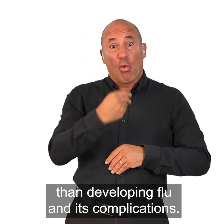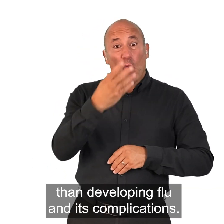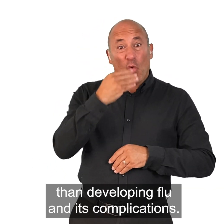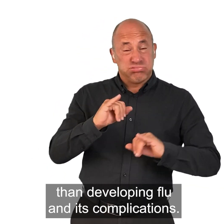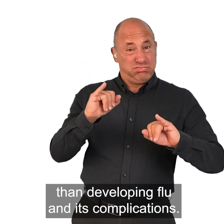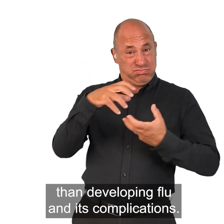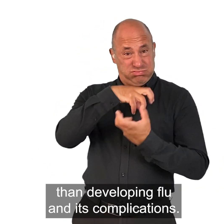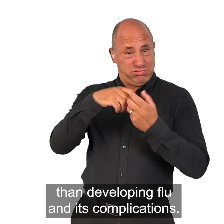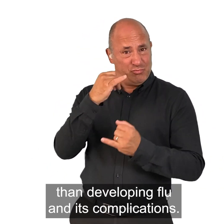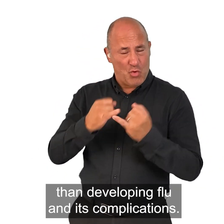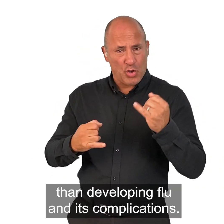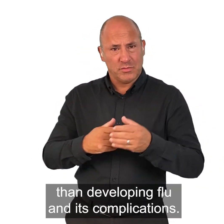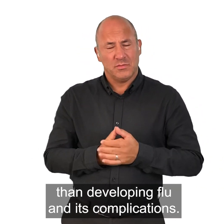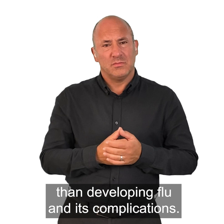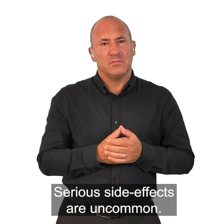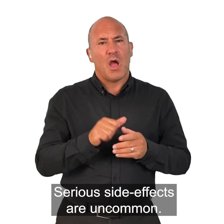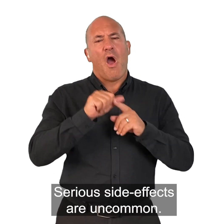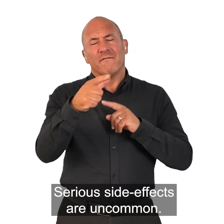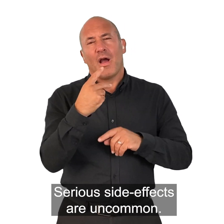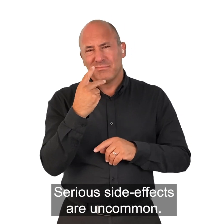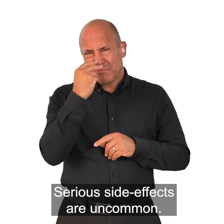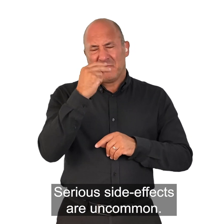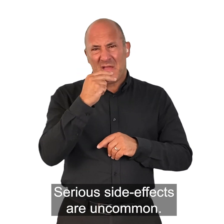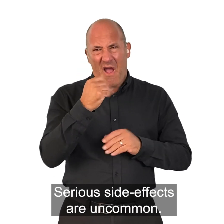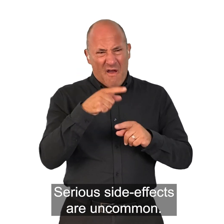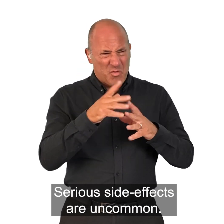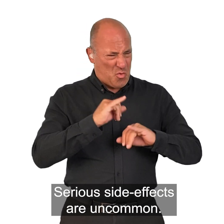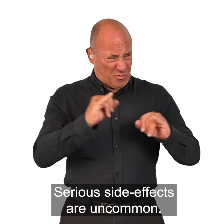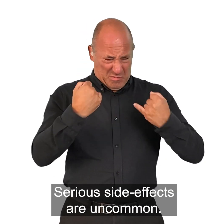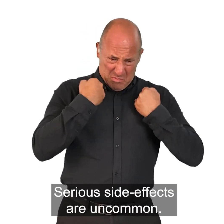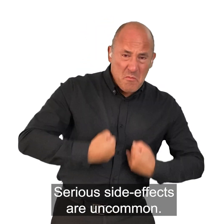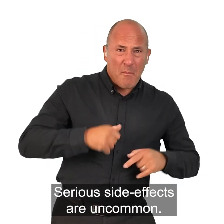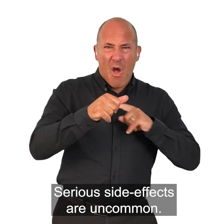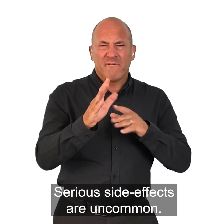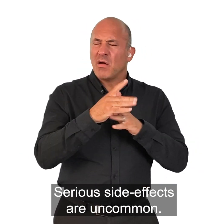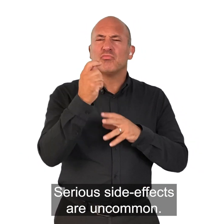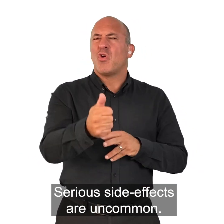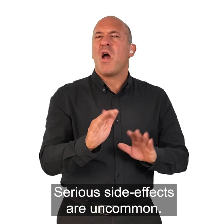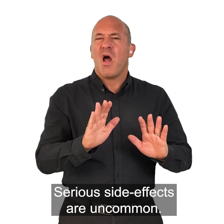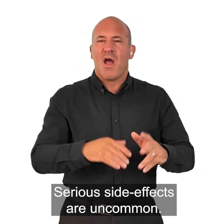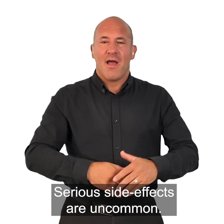developing flu and its complications. Serious side effects are uncommon.